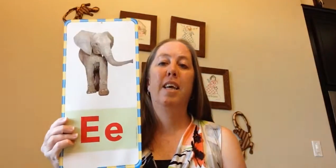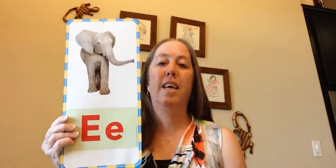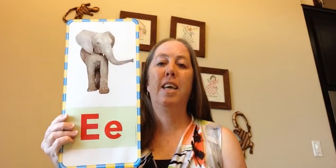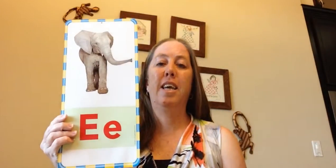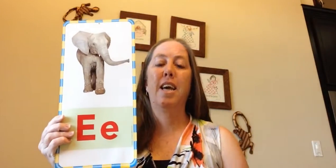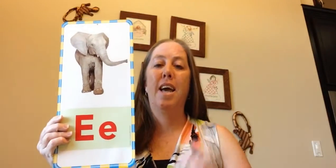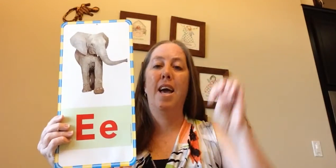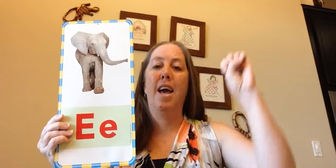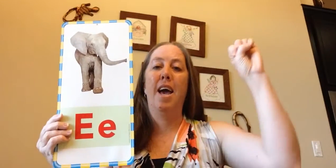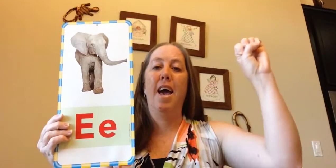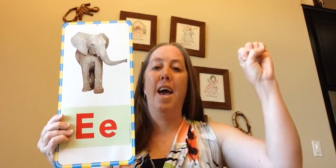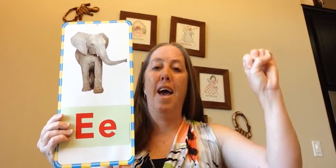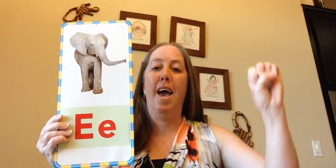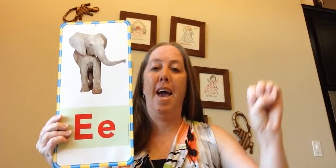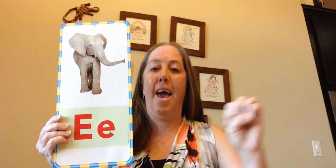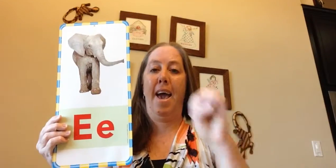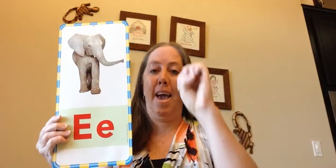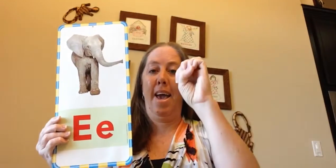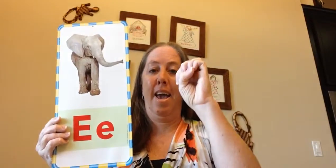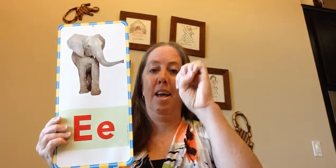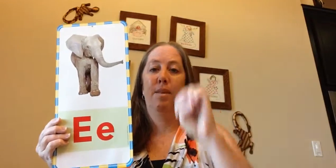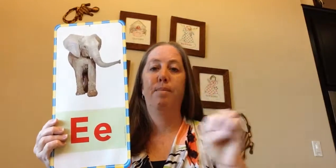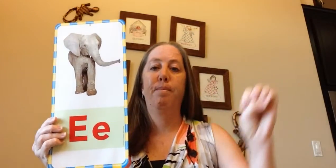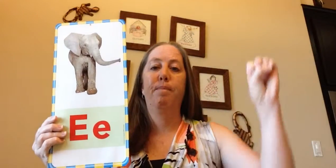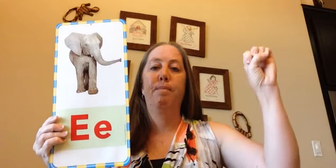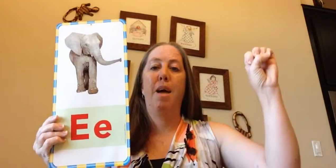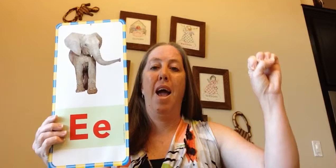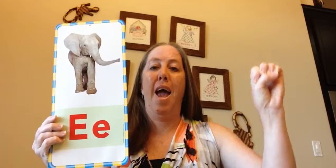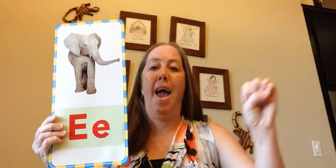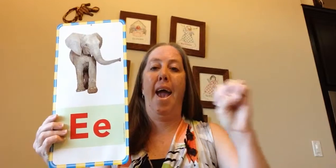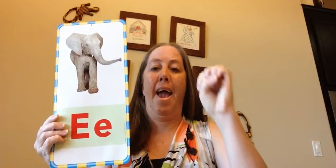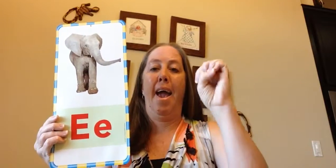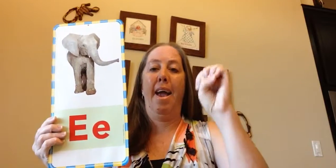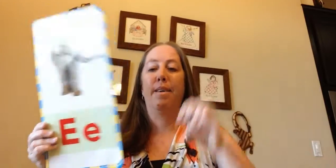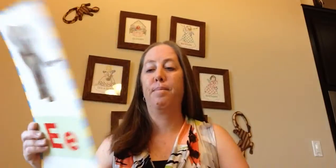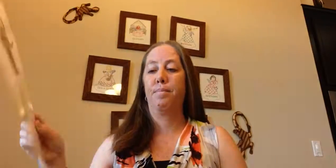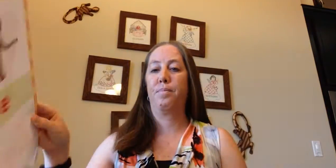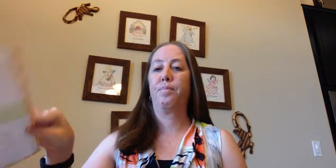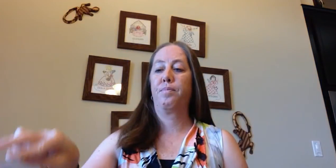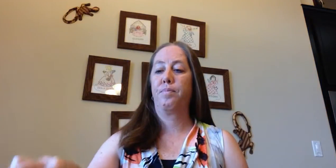E. E. E.